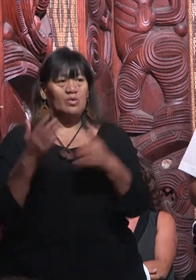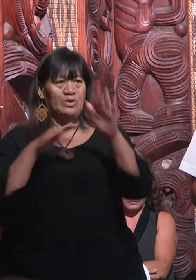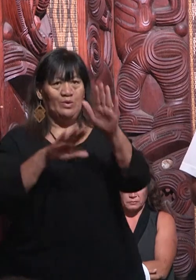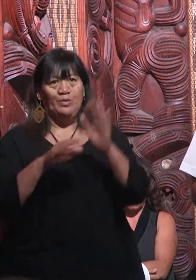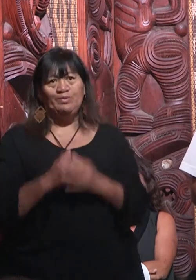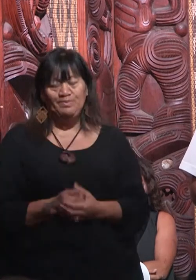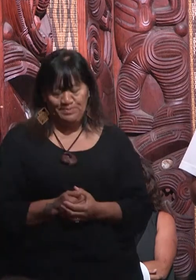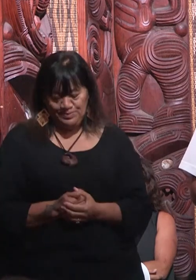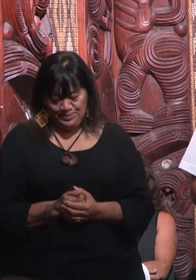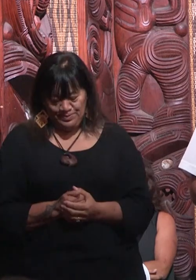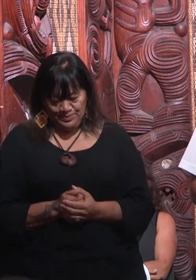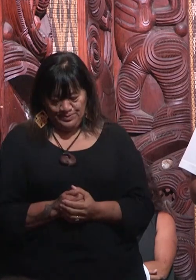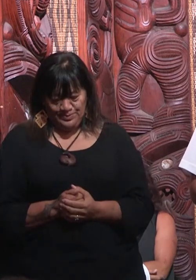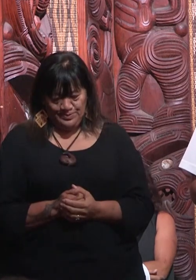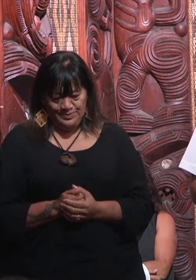Aotearoa.